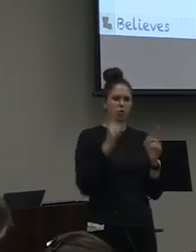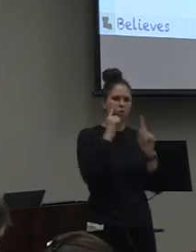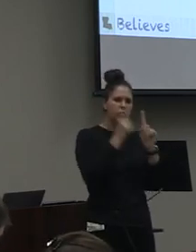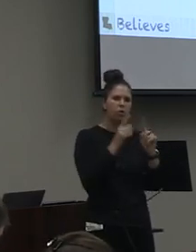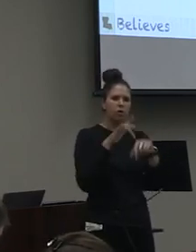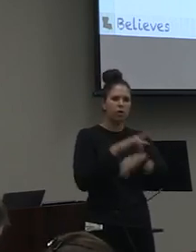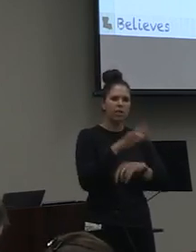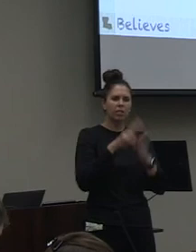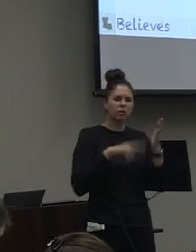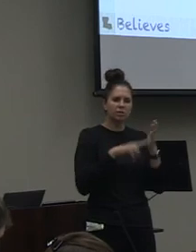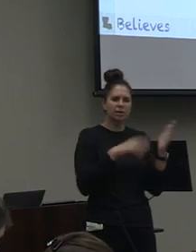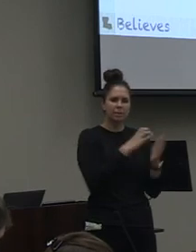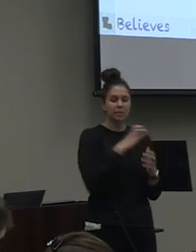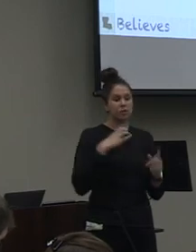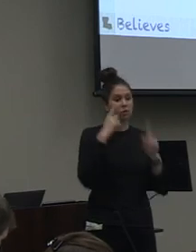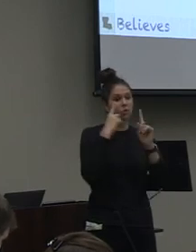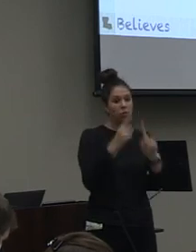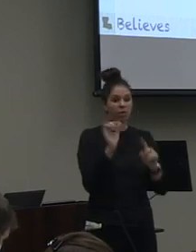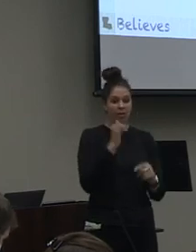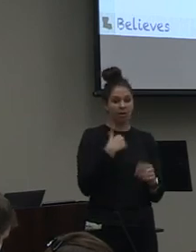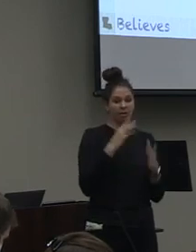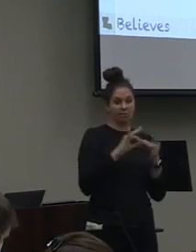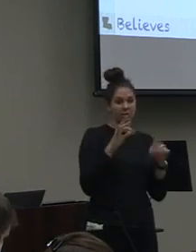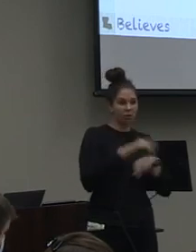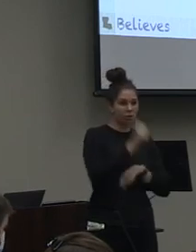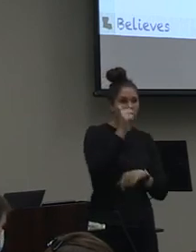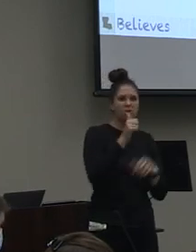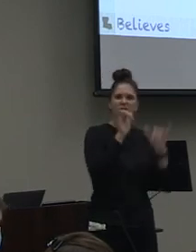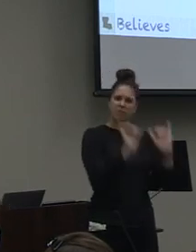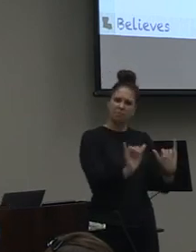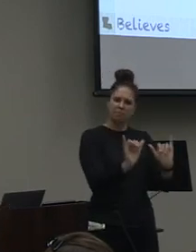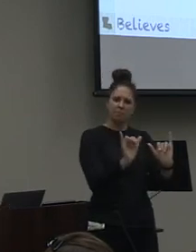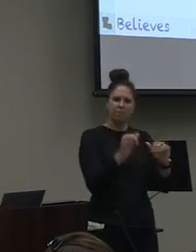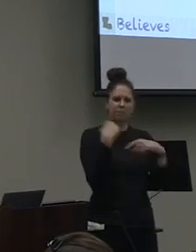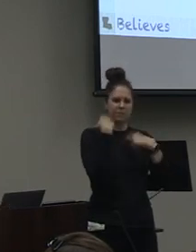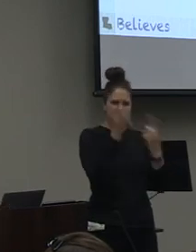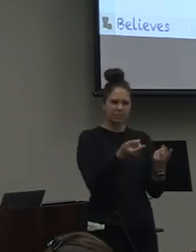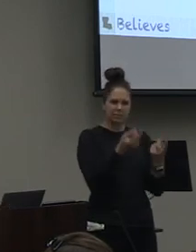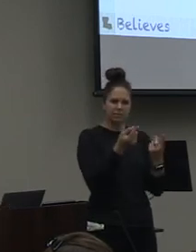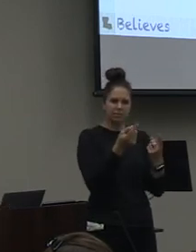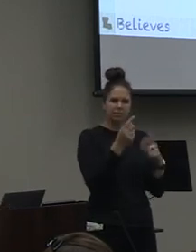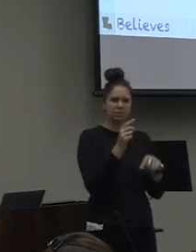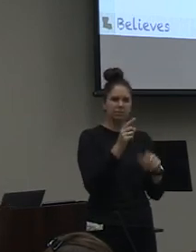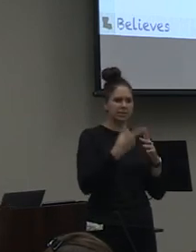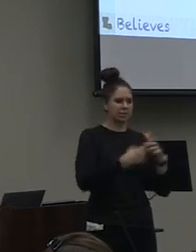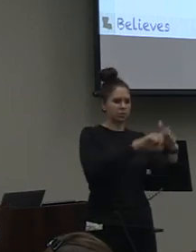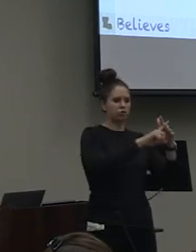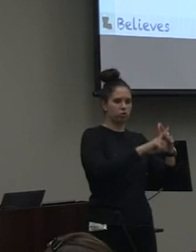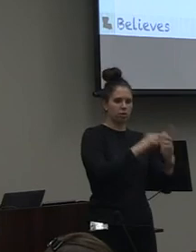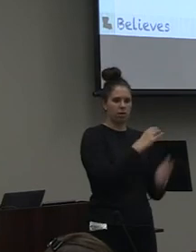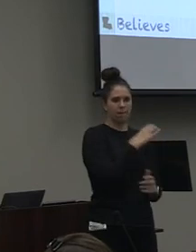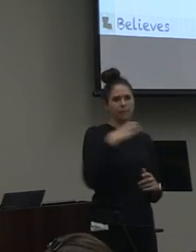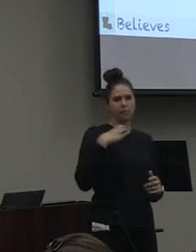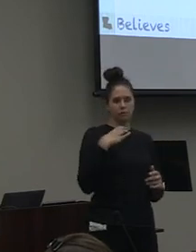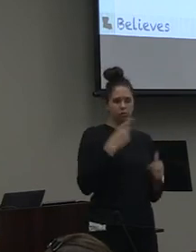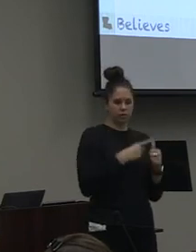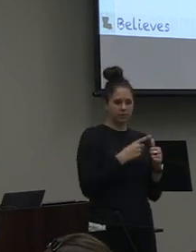Commission. The goals, for the most part, like I said earlier, have stayed the same since the initial commission.